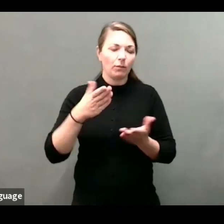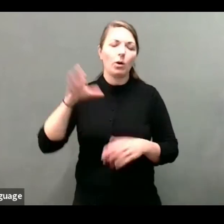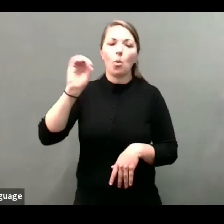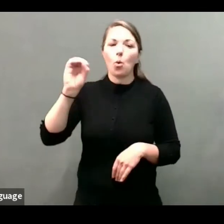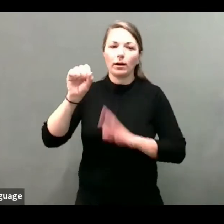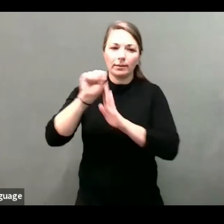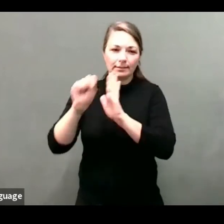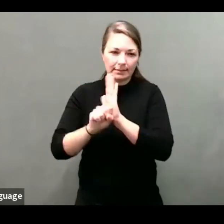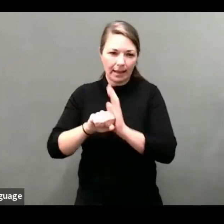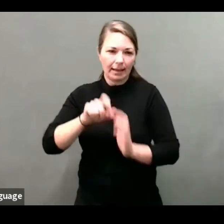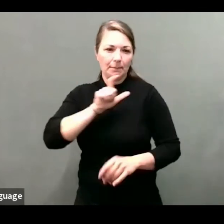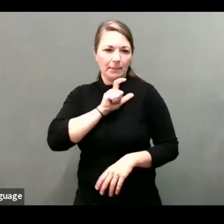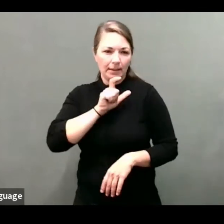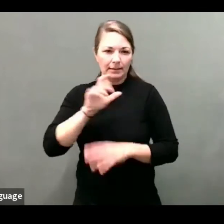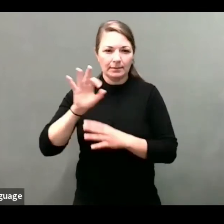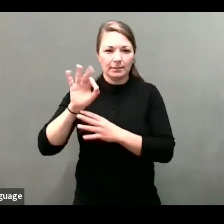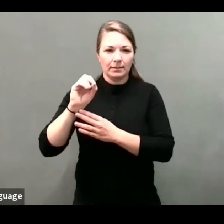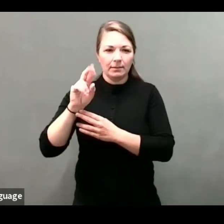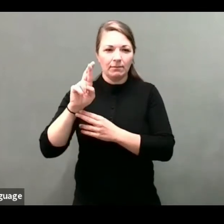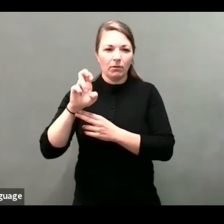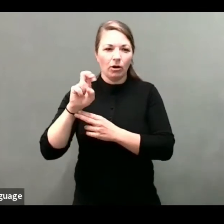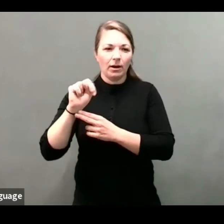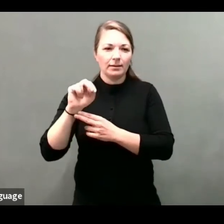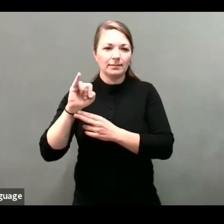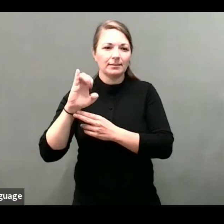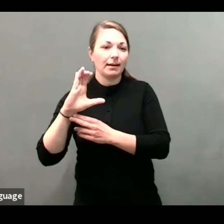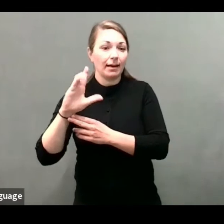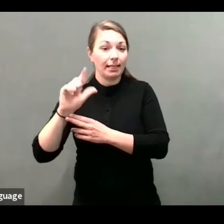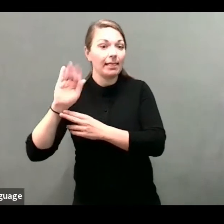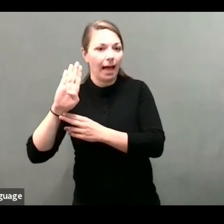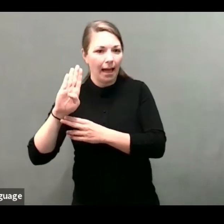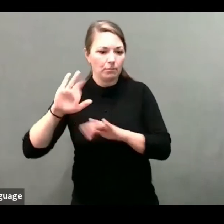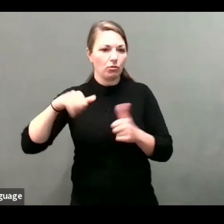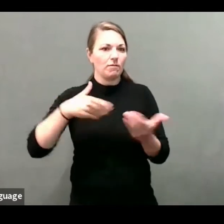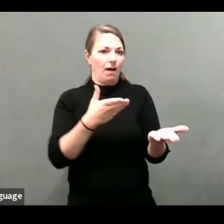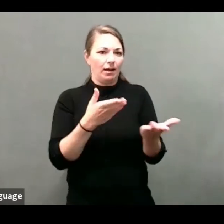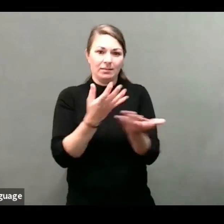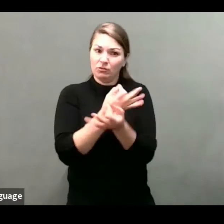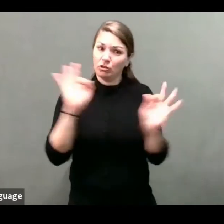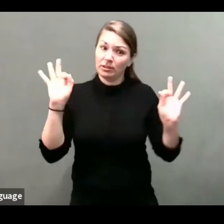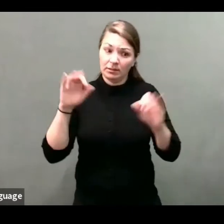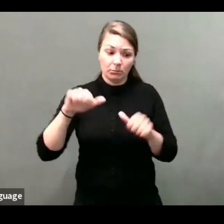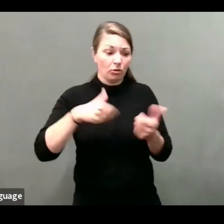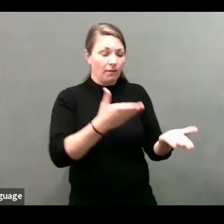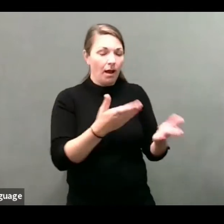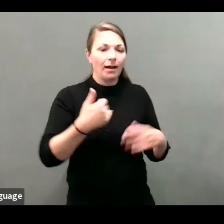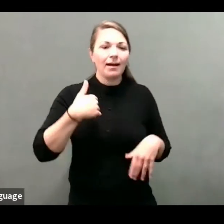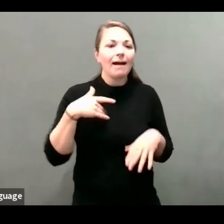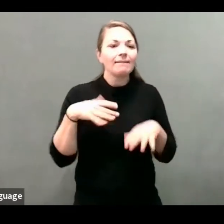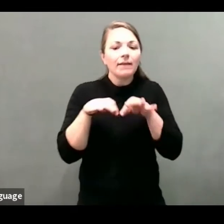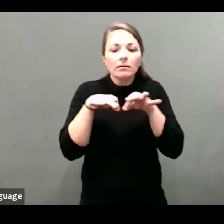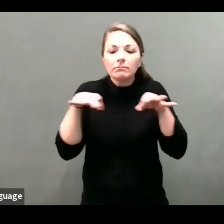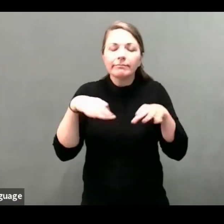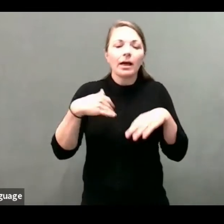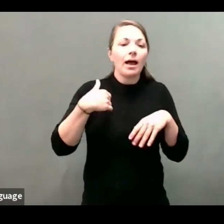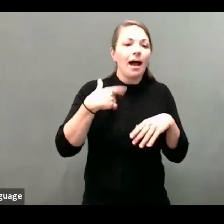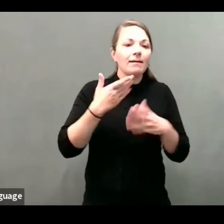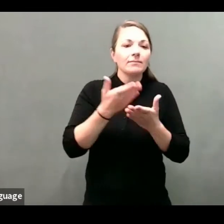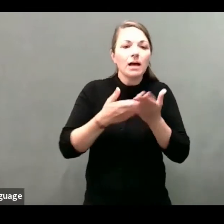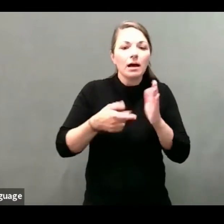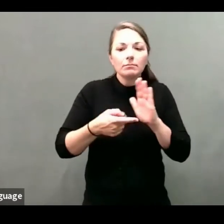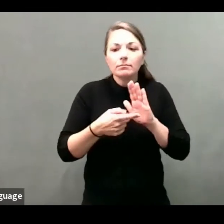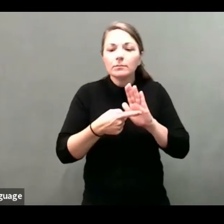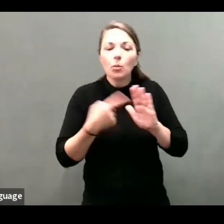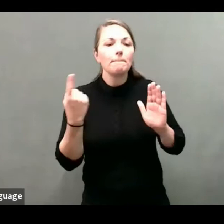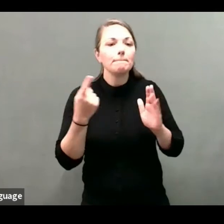Police Forensic Laboratory. And is a little manila envelope with some swabs, some envelopes, and some paperwork.